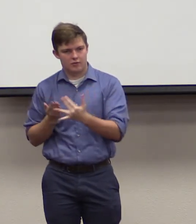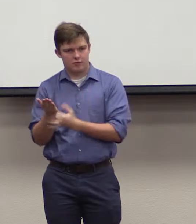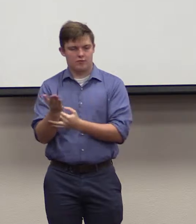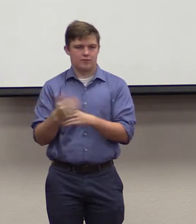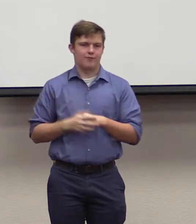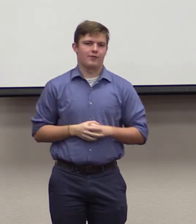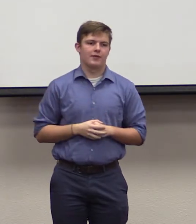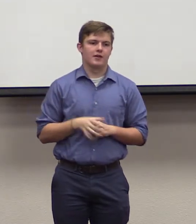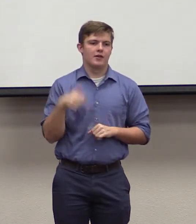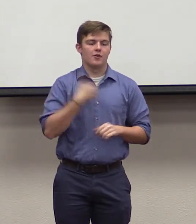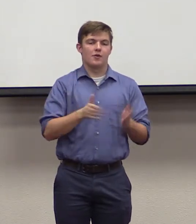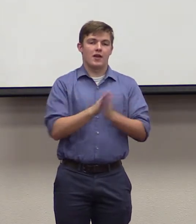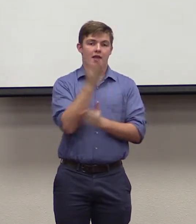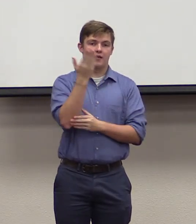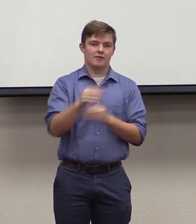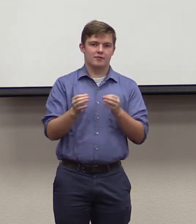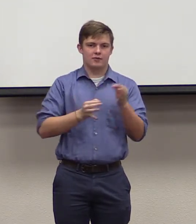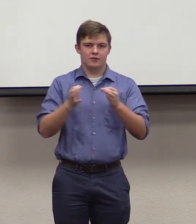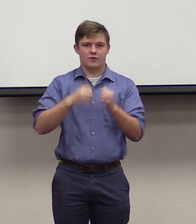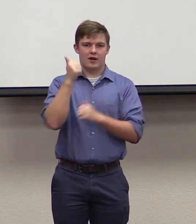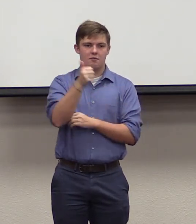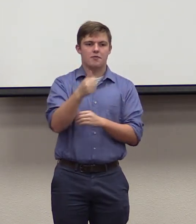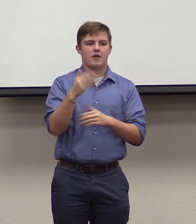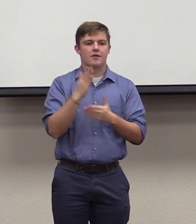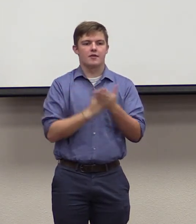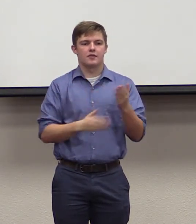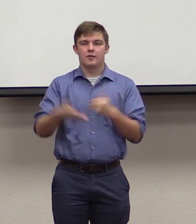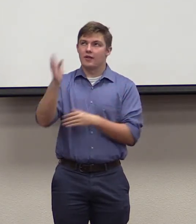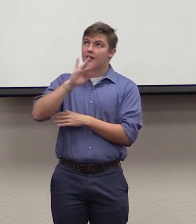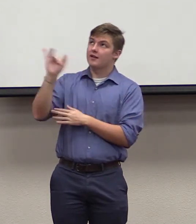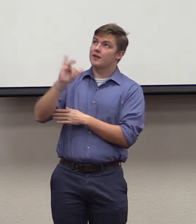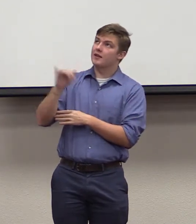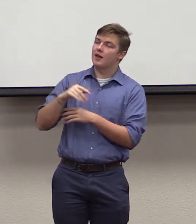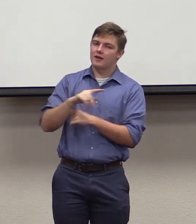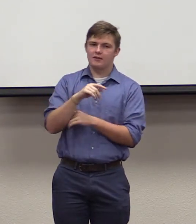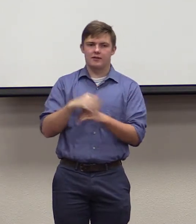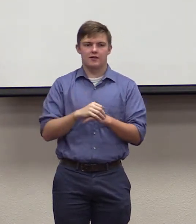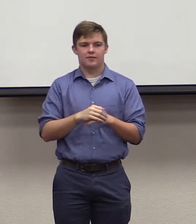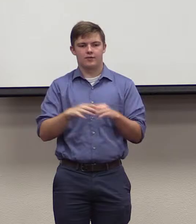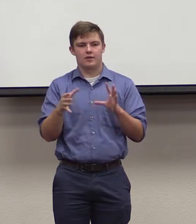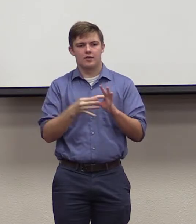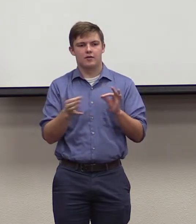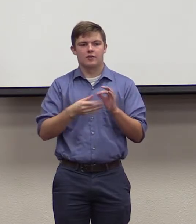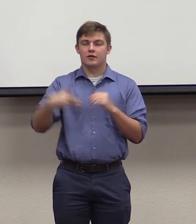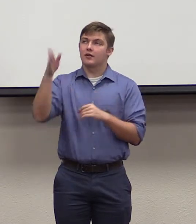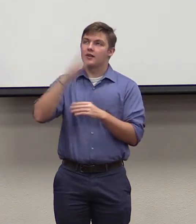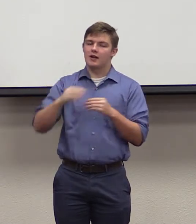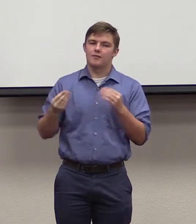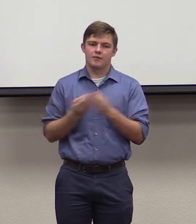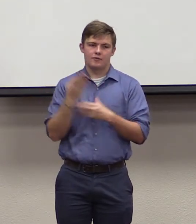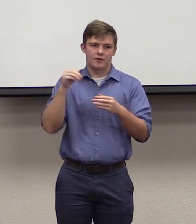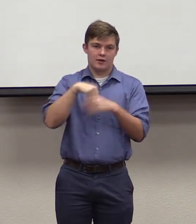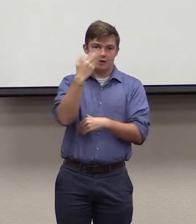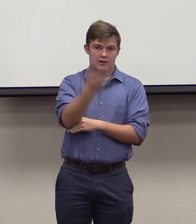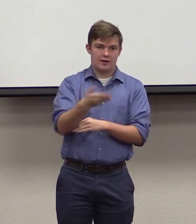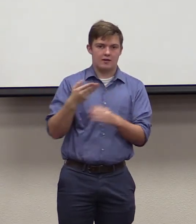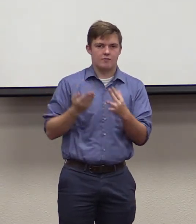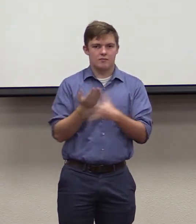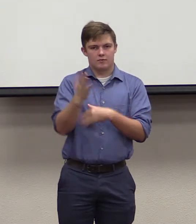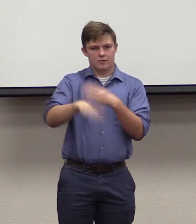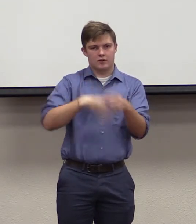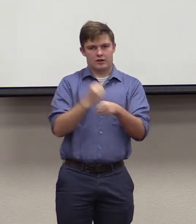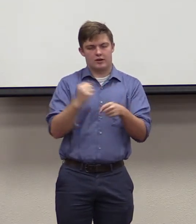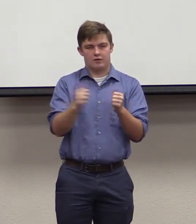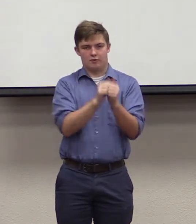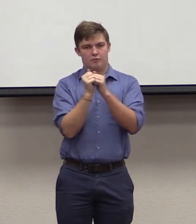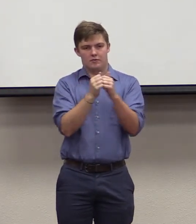We asked Nathan to describe himself in some of the godly terms that God has been growing in him over these years with